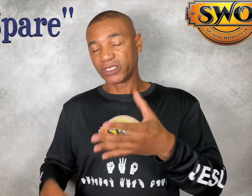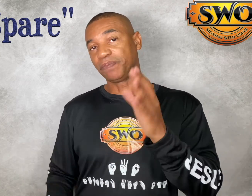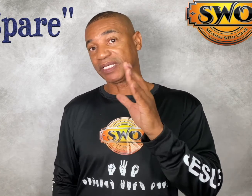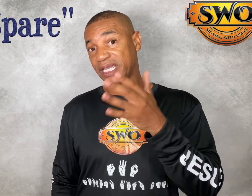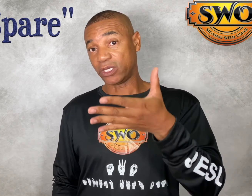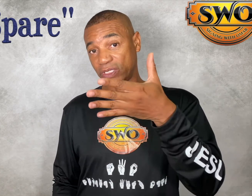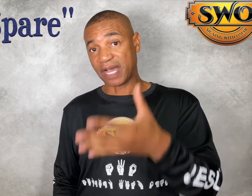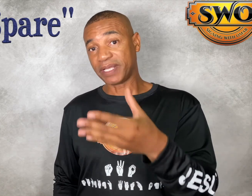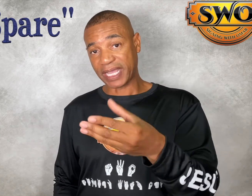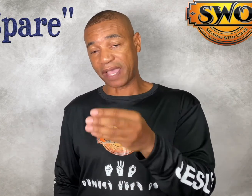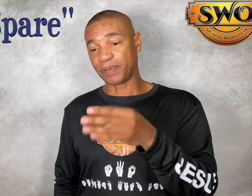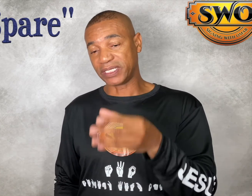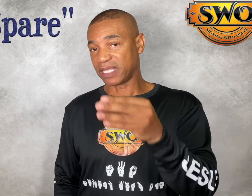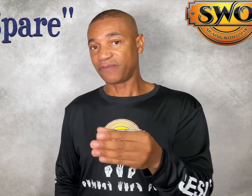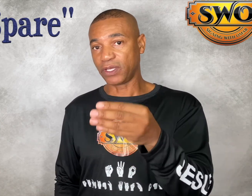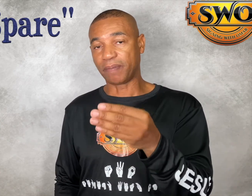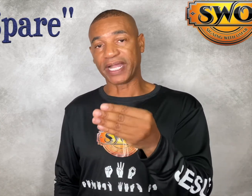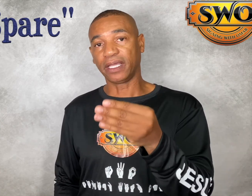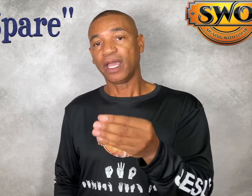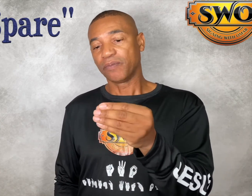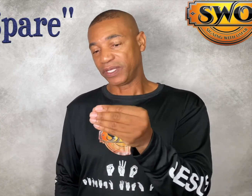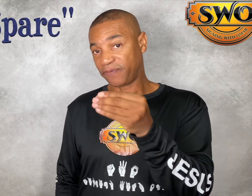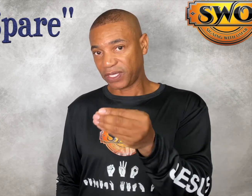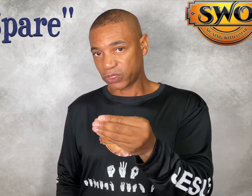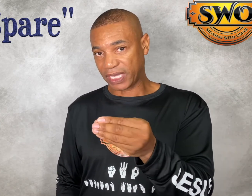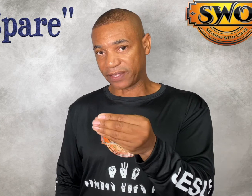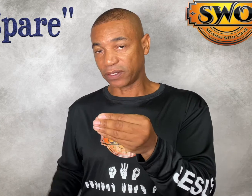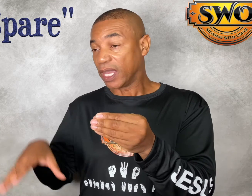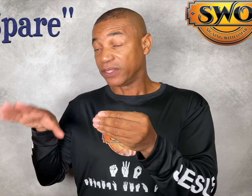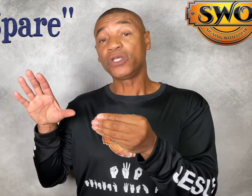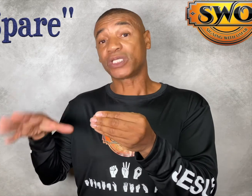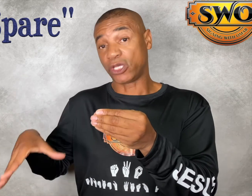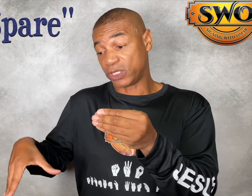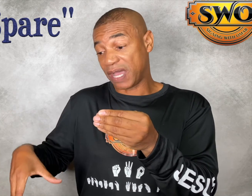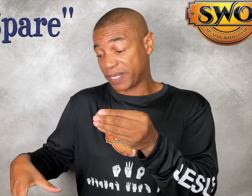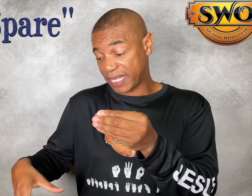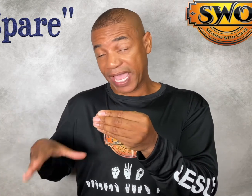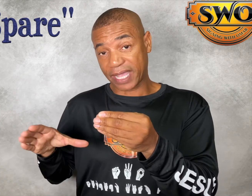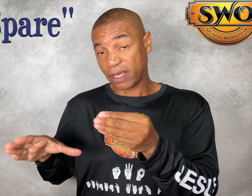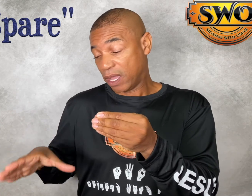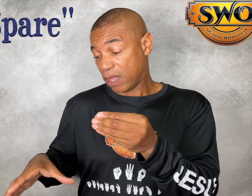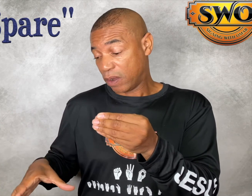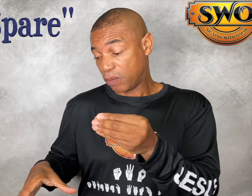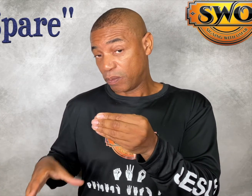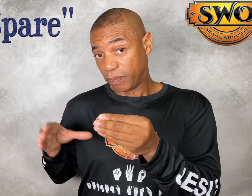Simply take your dominant hand, place that in the front of your body, bring the fingers together. Then you'll take your dominant hand with